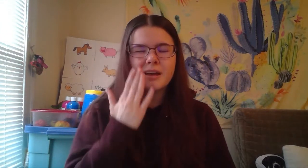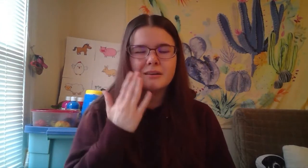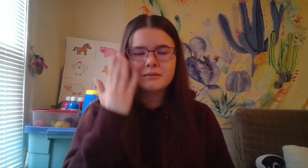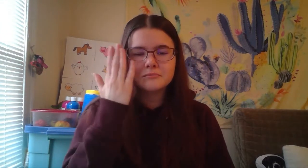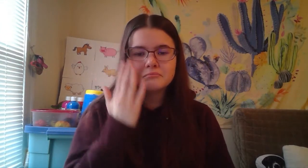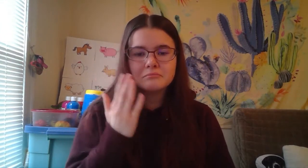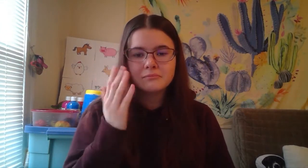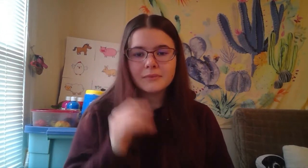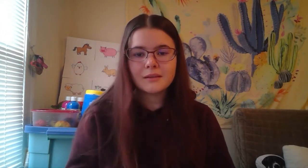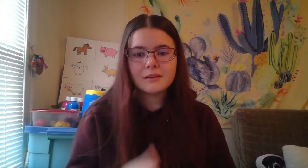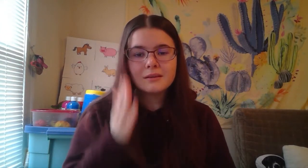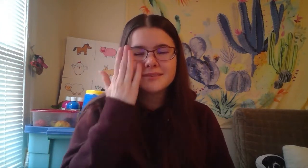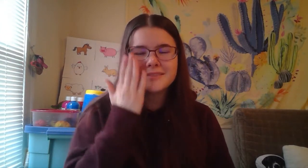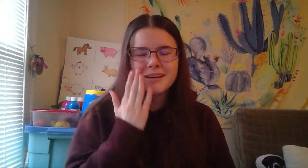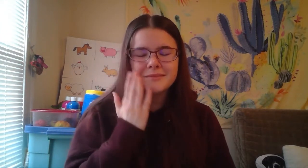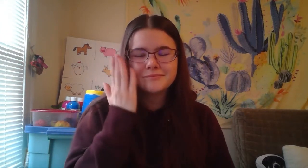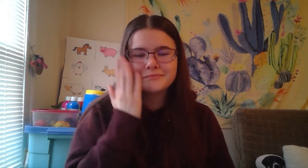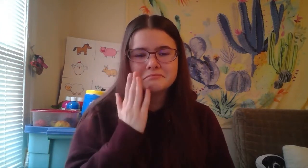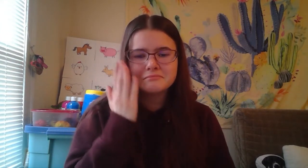Sad. Sad.